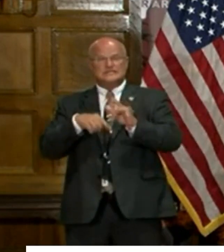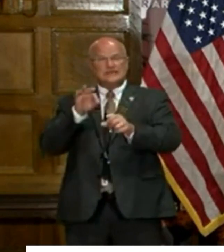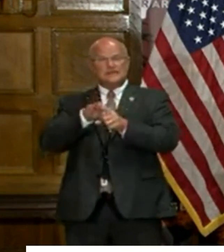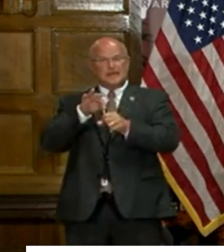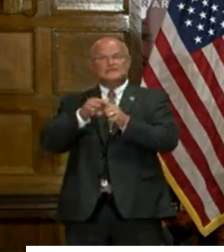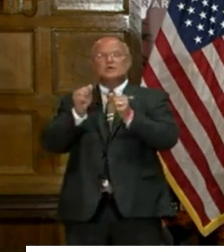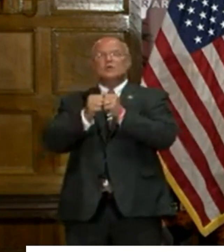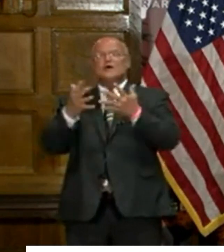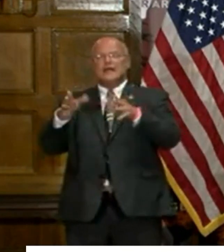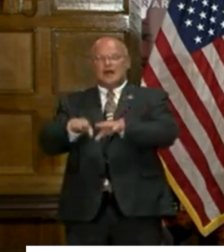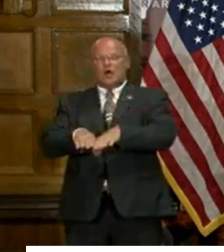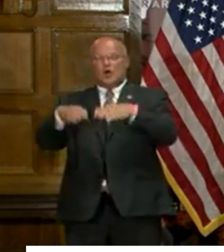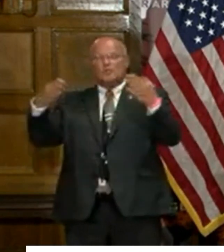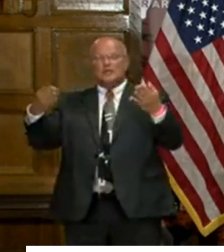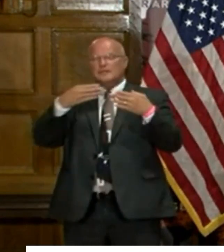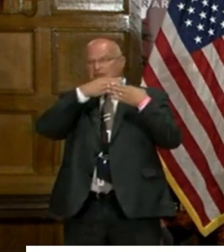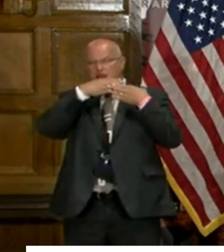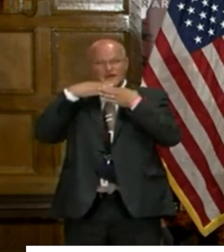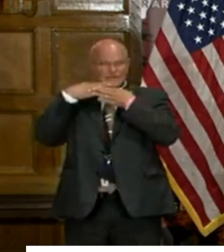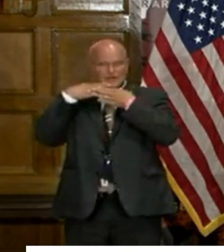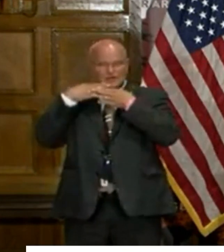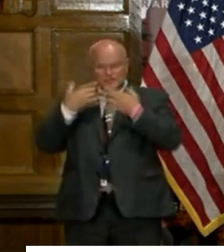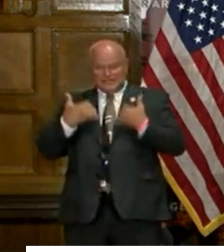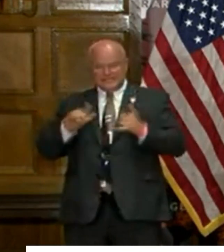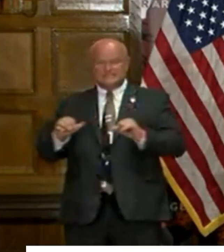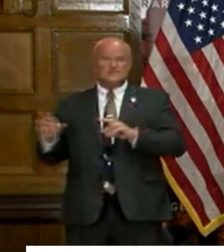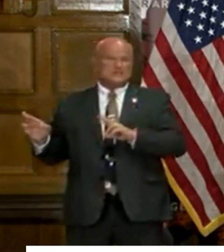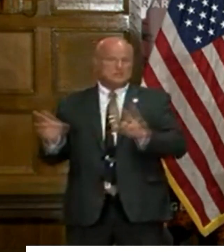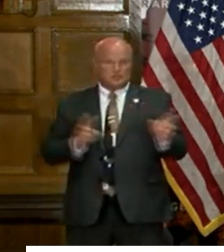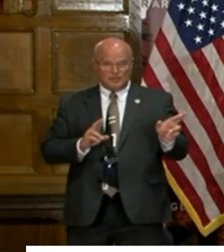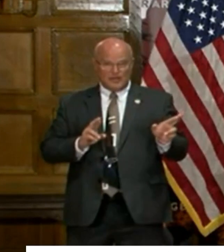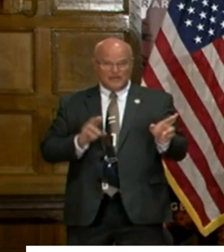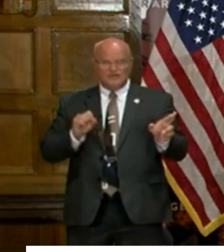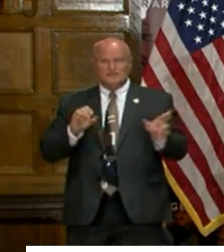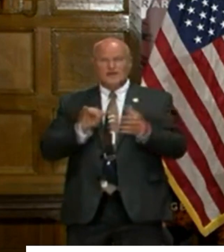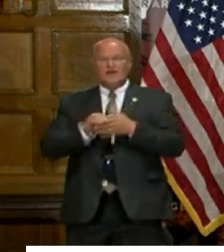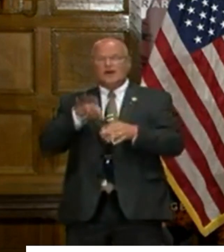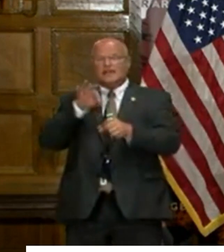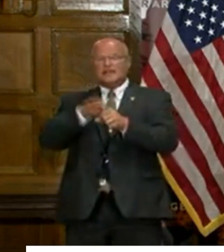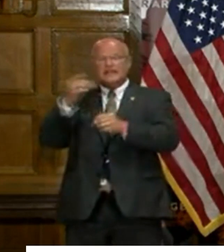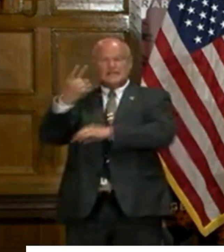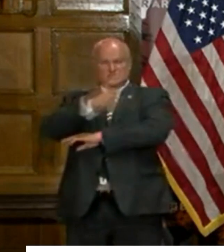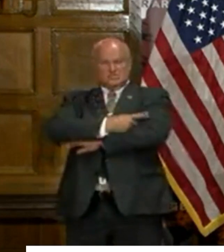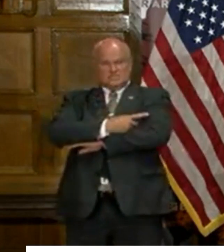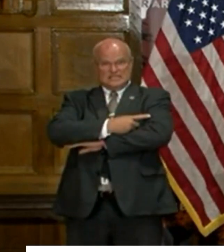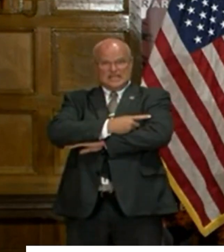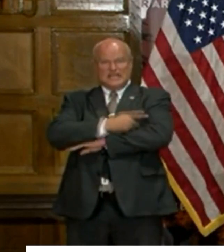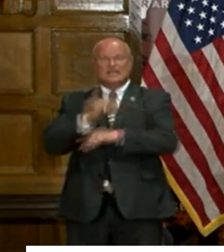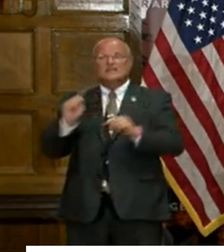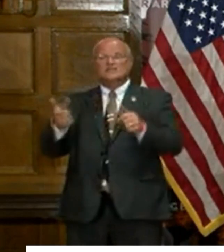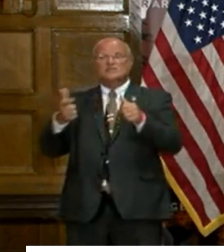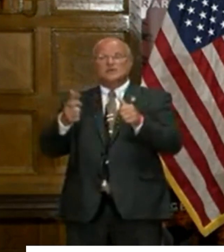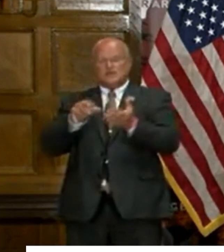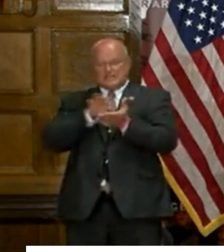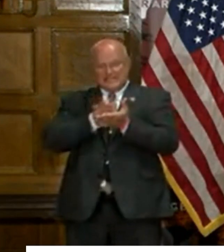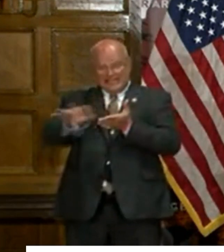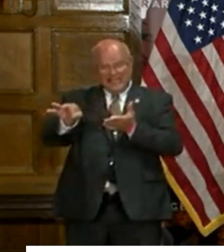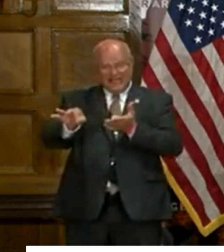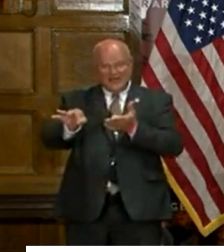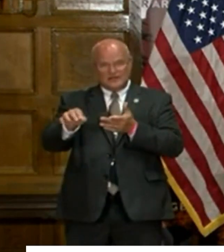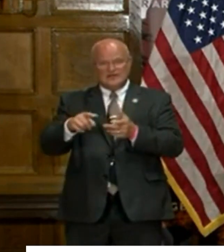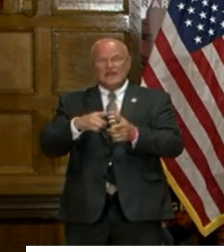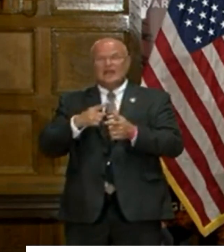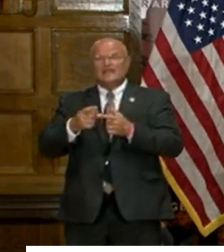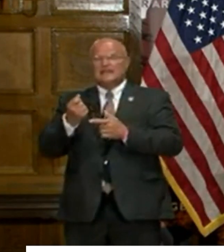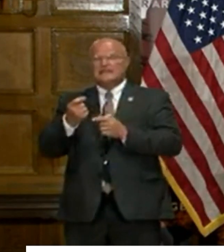ballots without opening up the envelope, but still get it prepared so that on Election Day it is quicker to count, and they